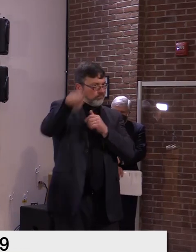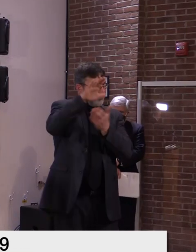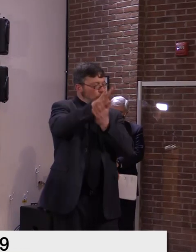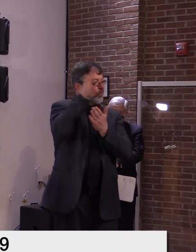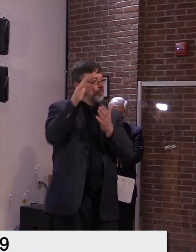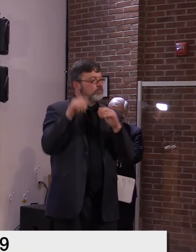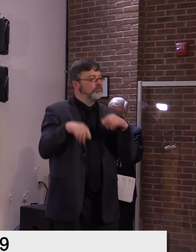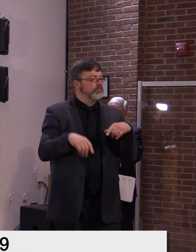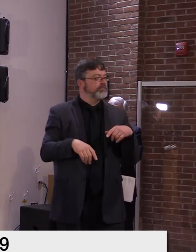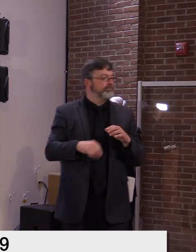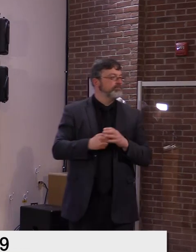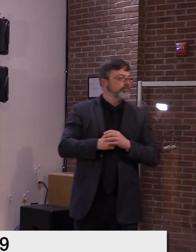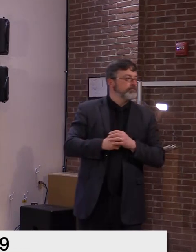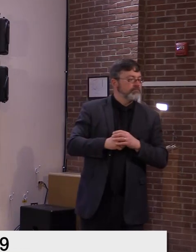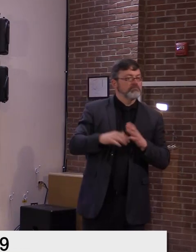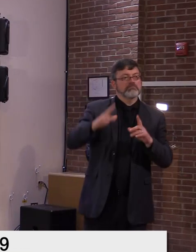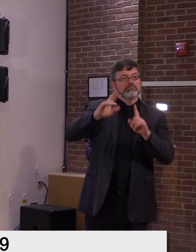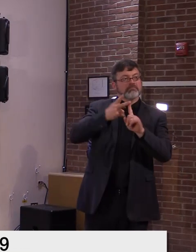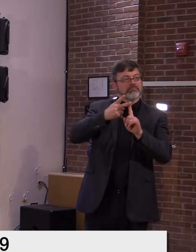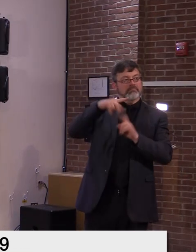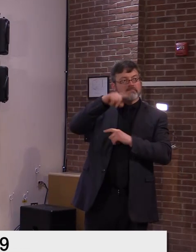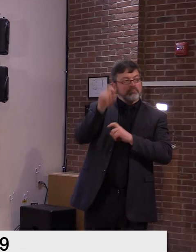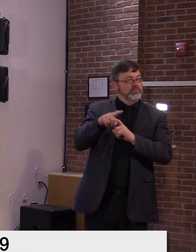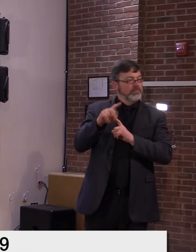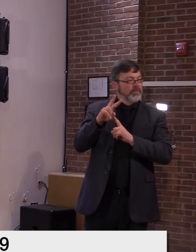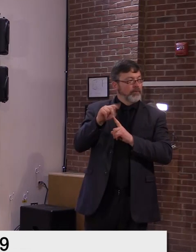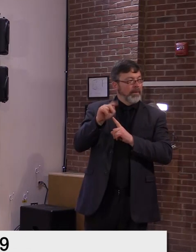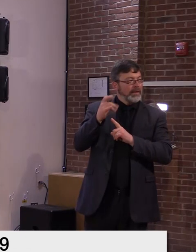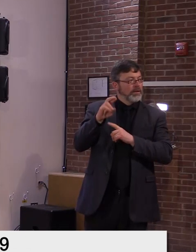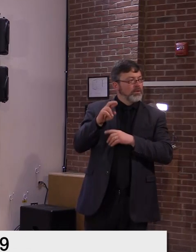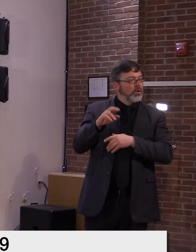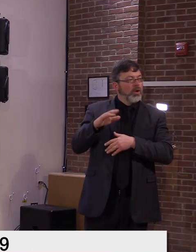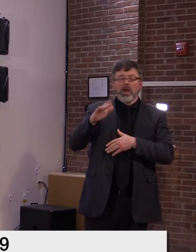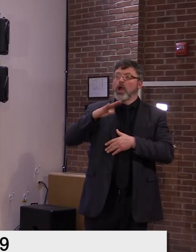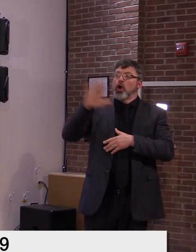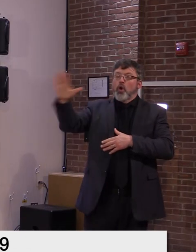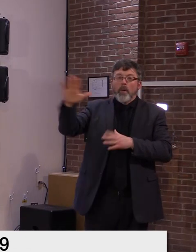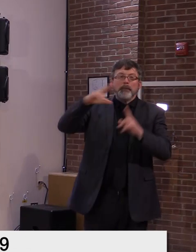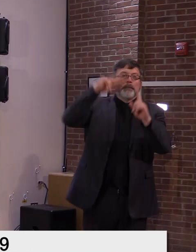Okay. Are there any kind of immediate thoughts that you have or inclinations?